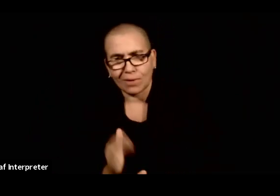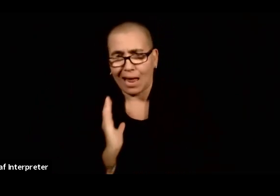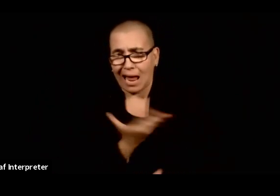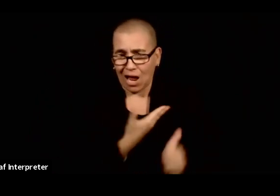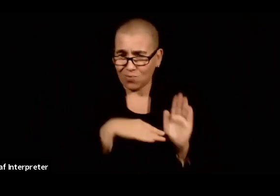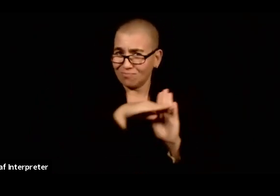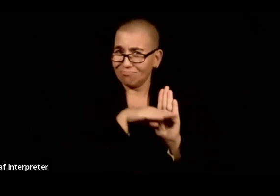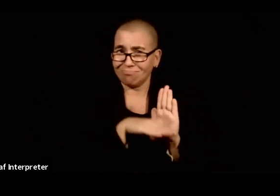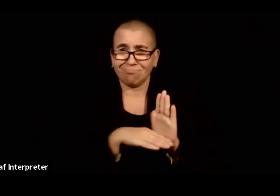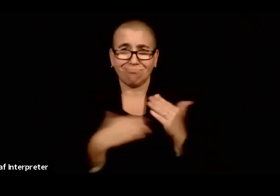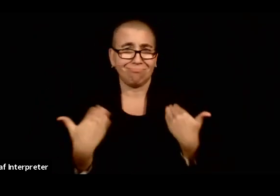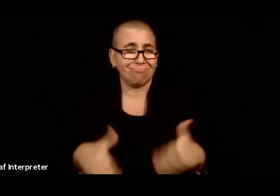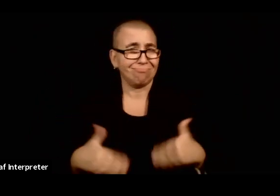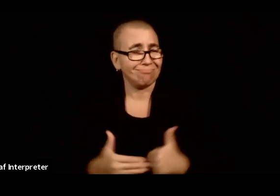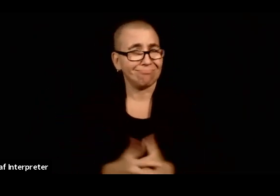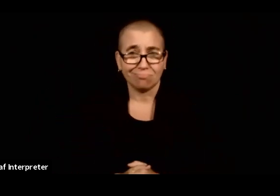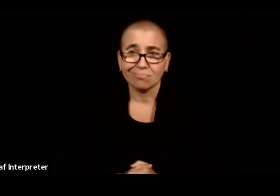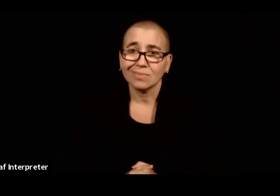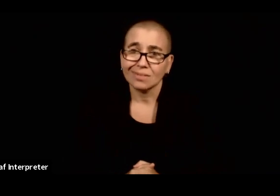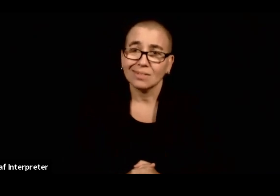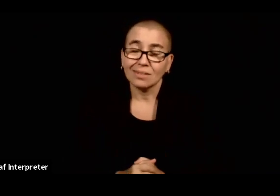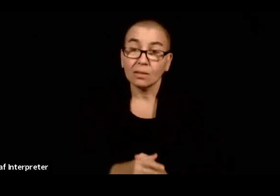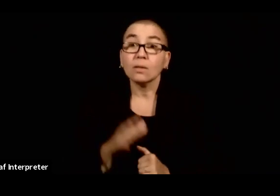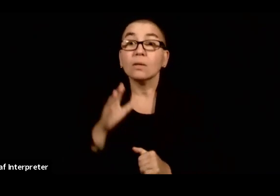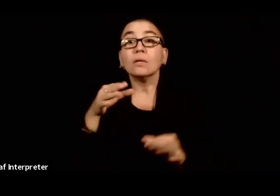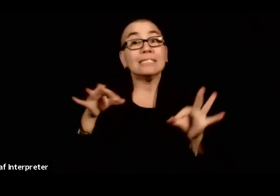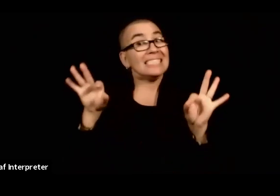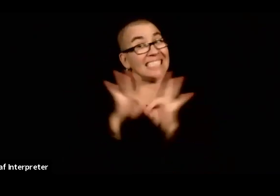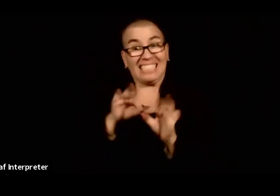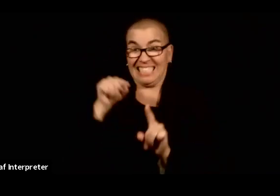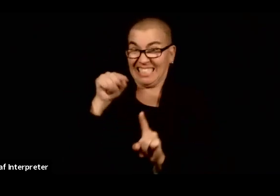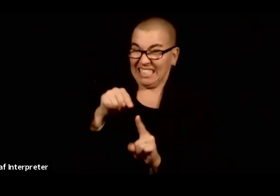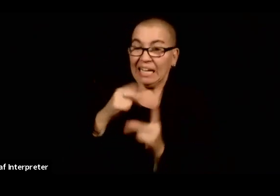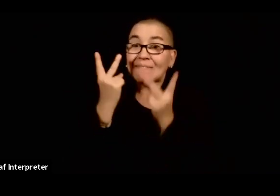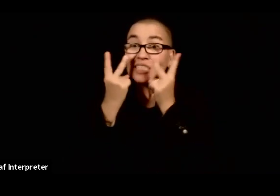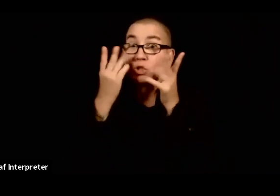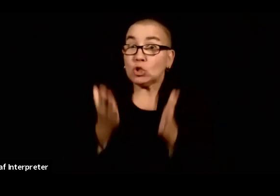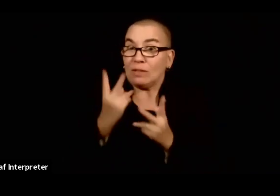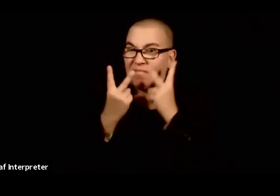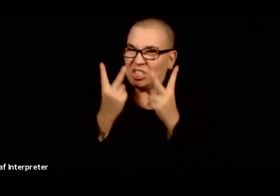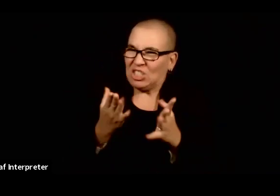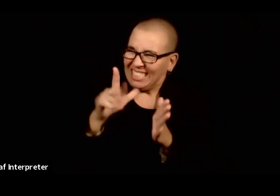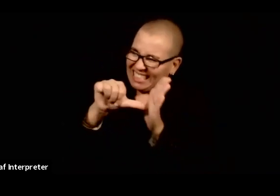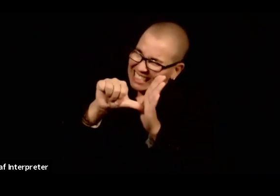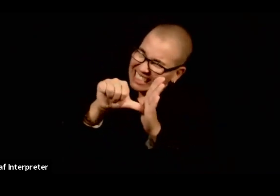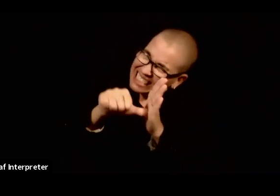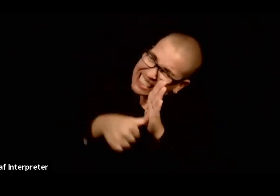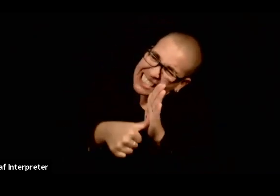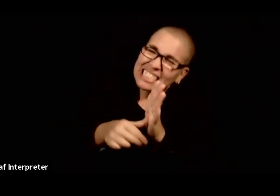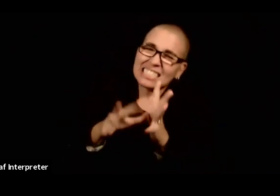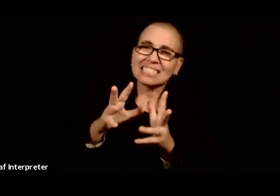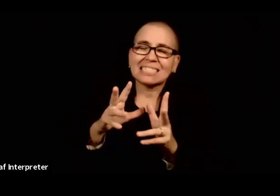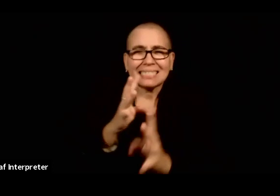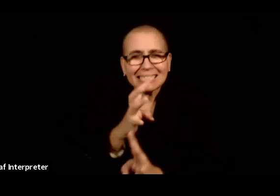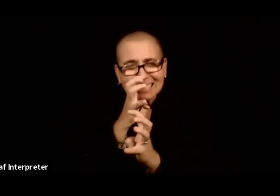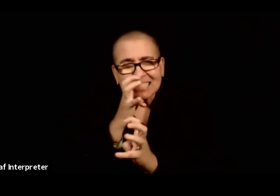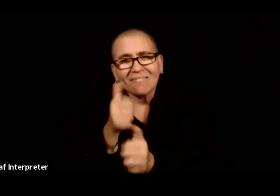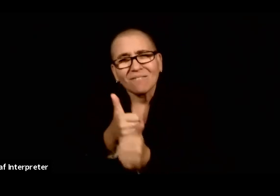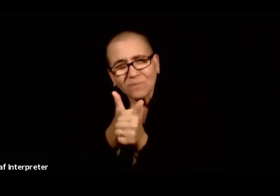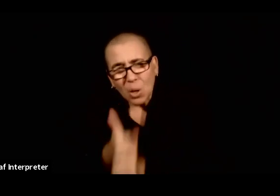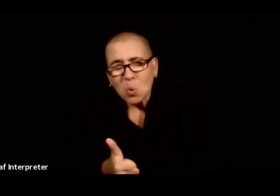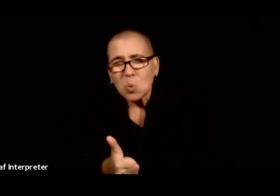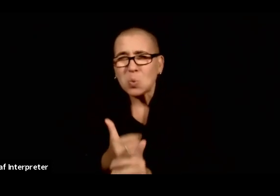visitor restrictions in place for months, and that kind of blunt tool cannot be left in place forever without real costs.